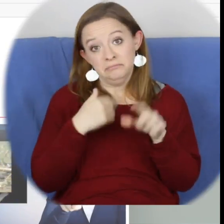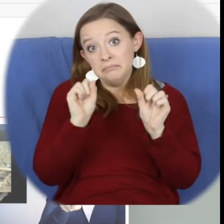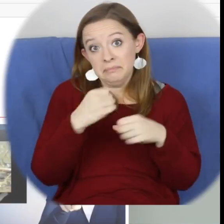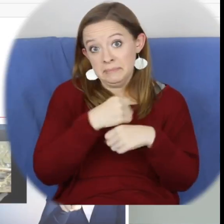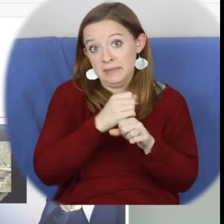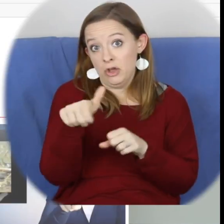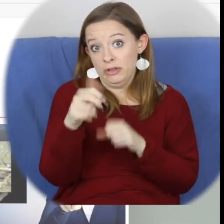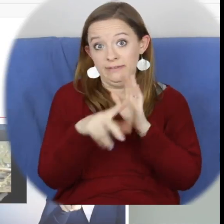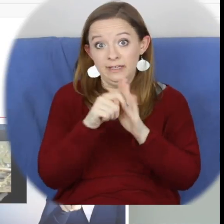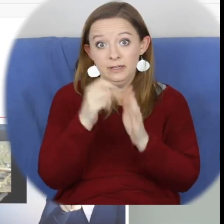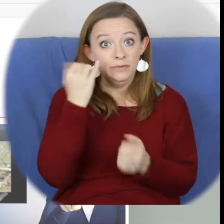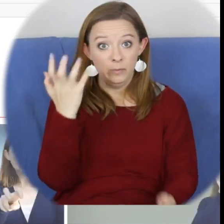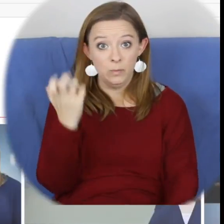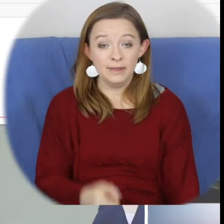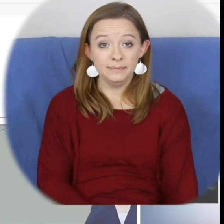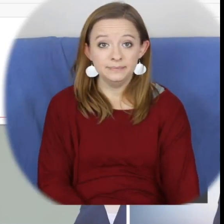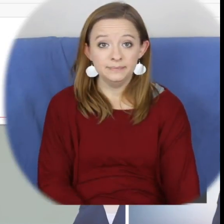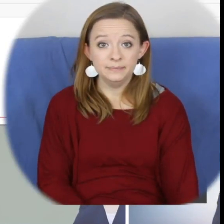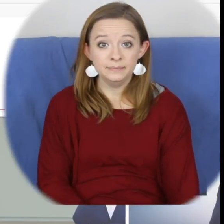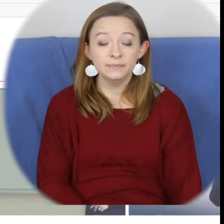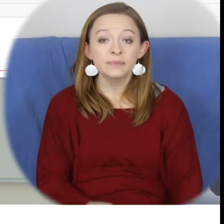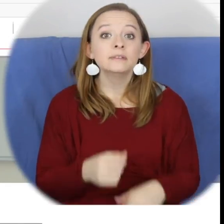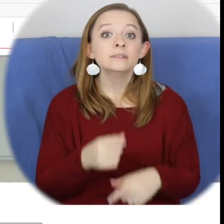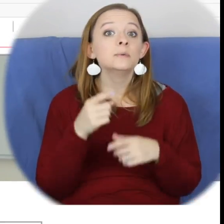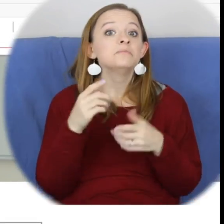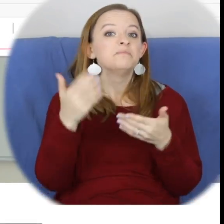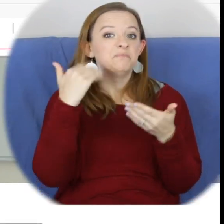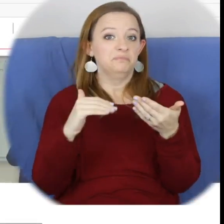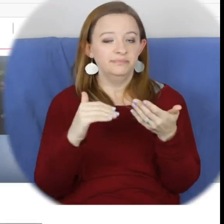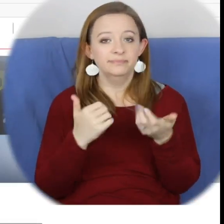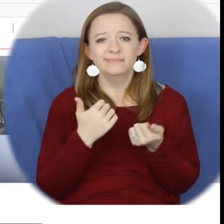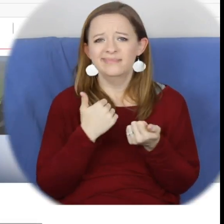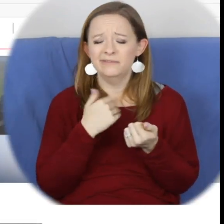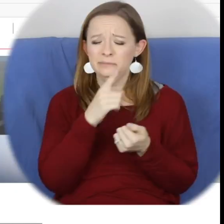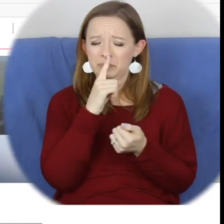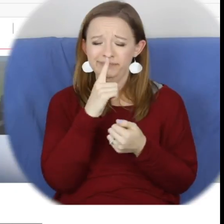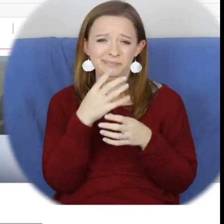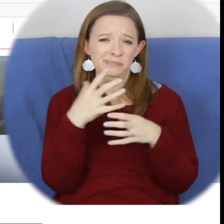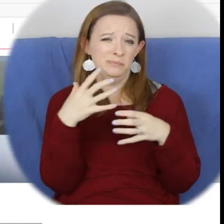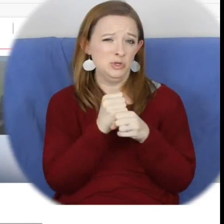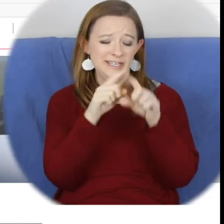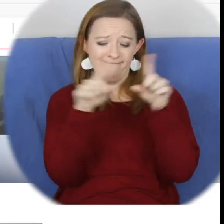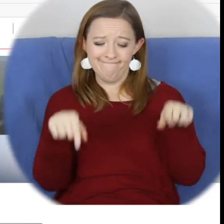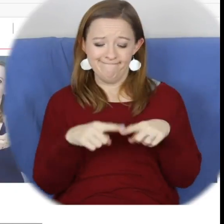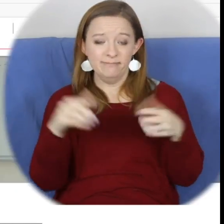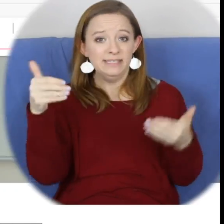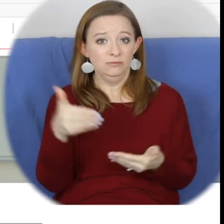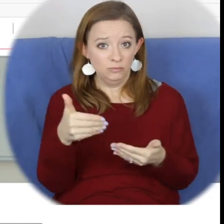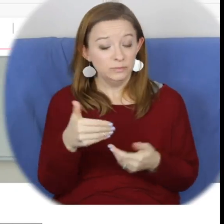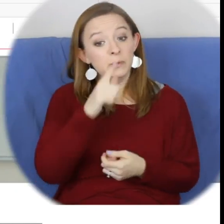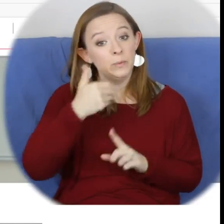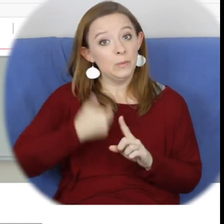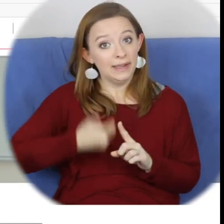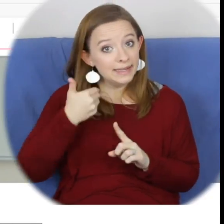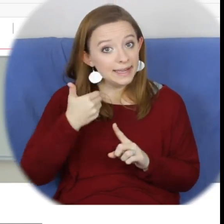do. And you can make yours look more professional or more fancy if you want, but if you go down the screen, there's